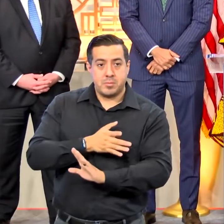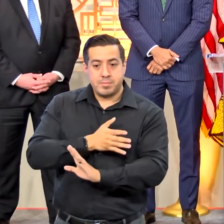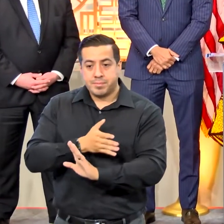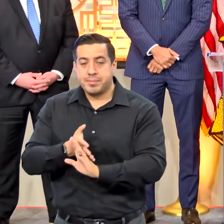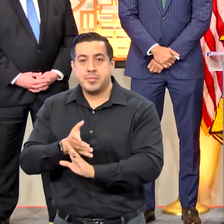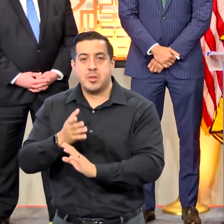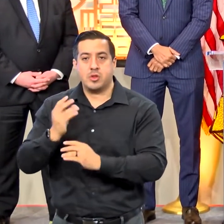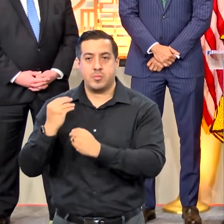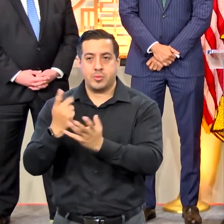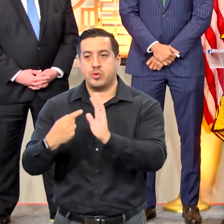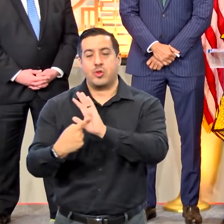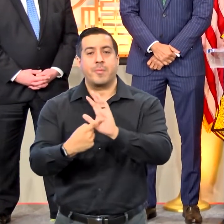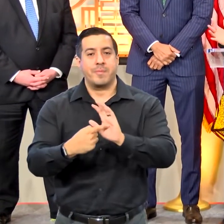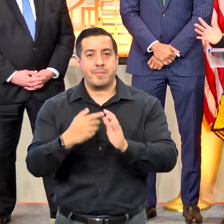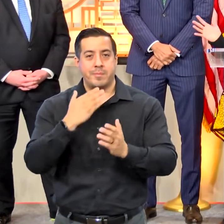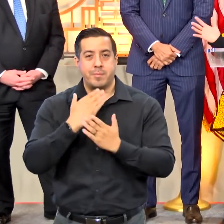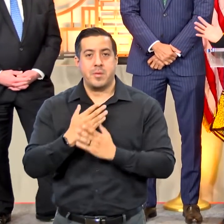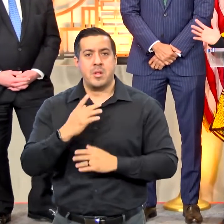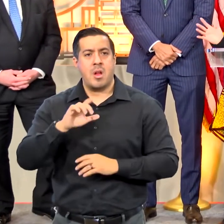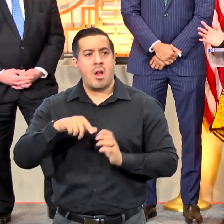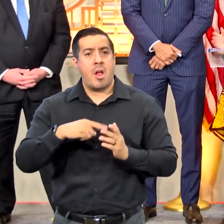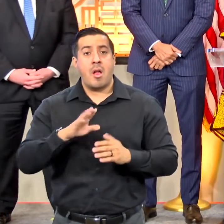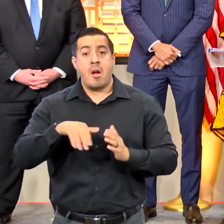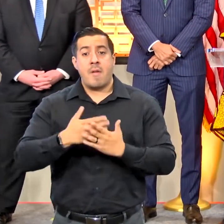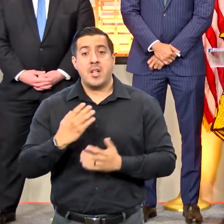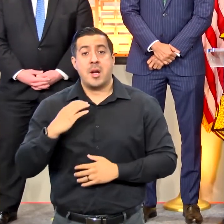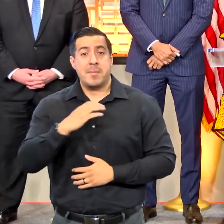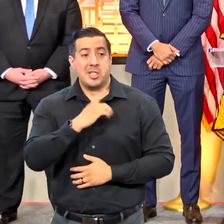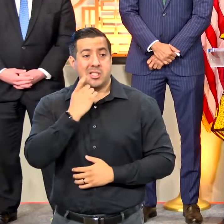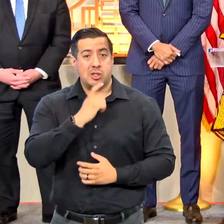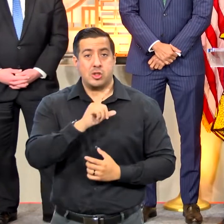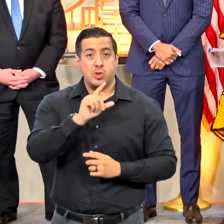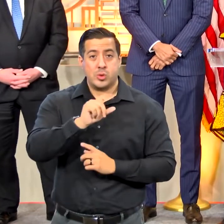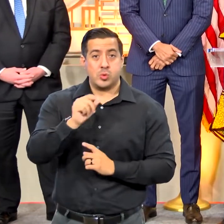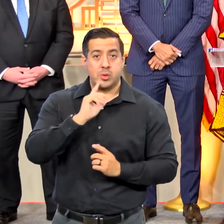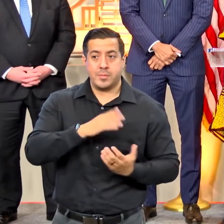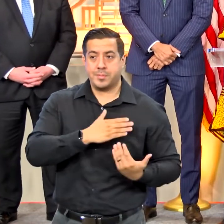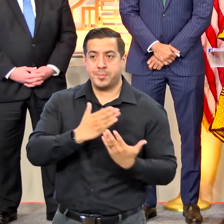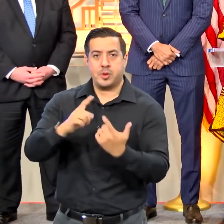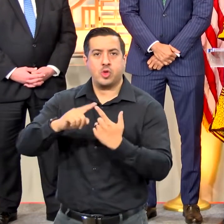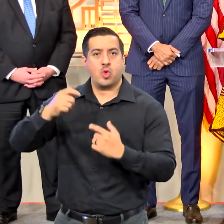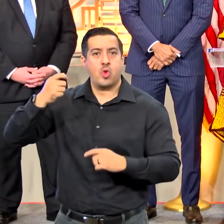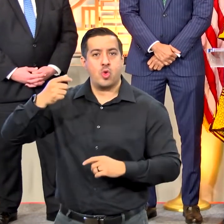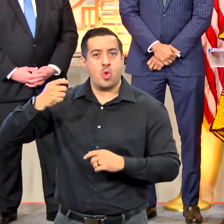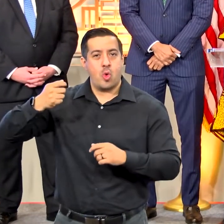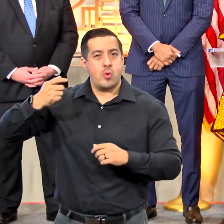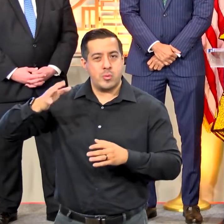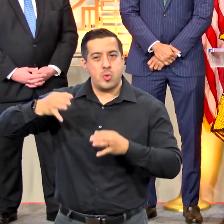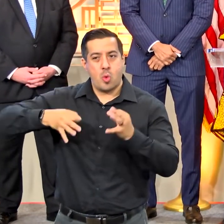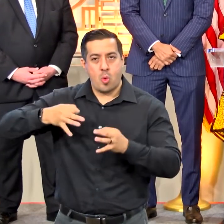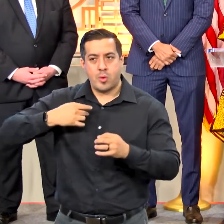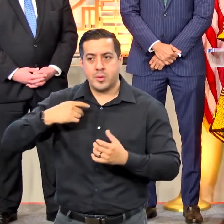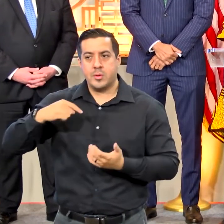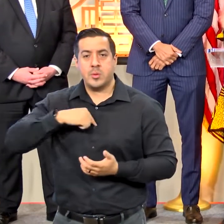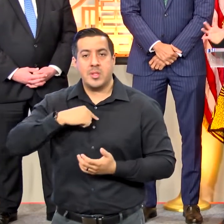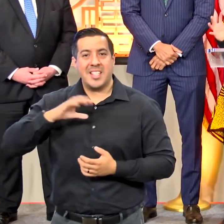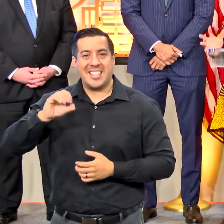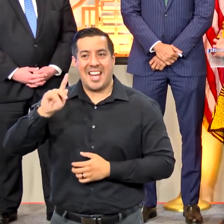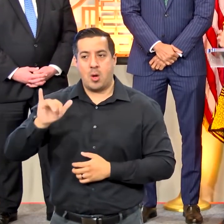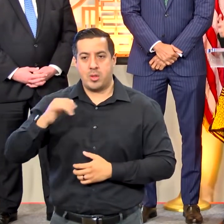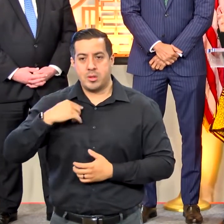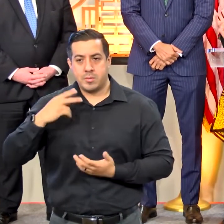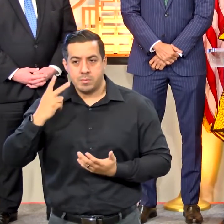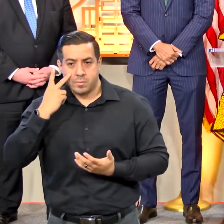Commissioner Garcia, Commissioner brought the item in 2020 to Commissioner's Court, which allowed the county to commit